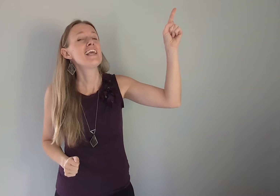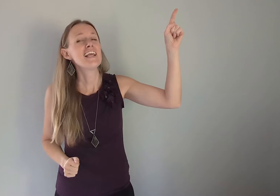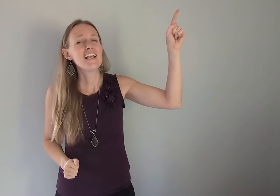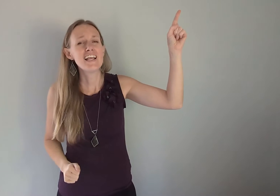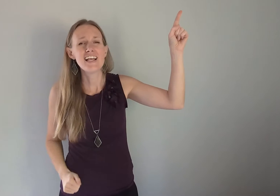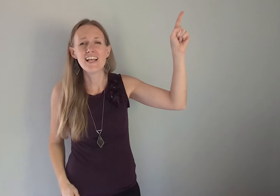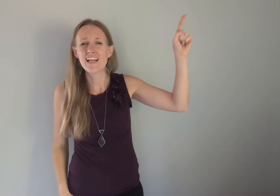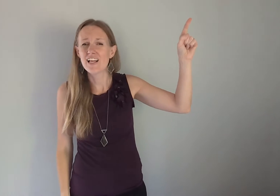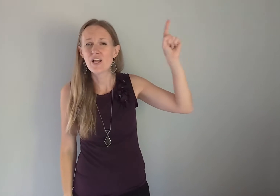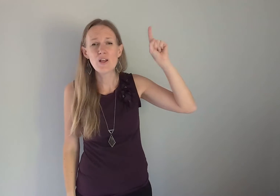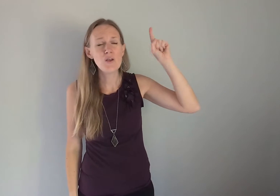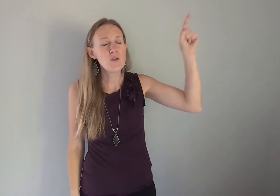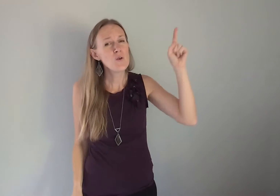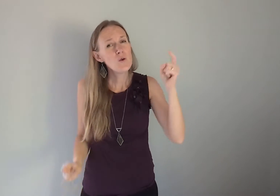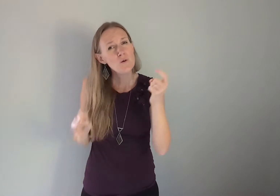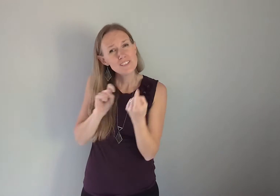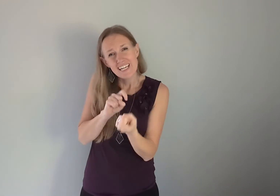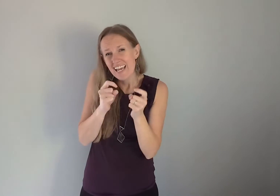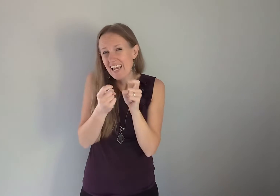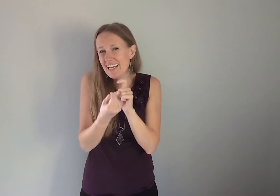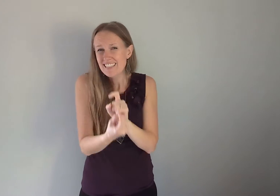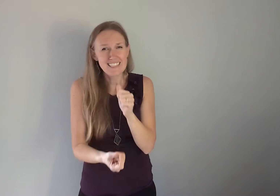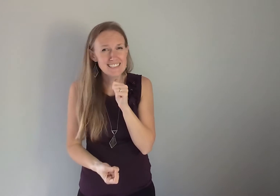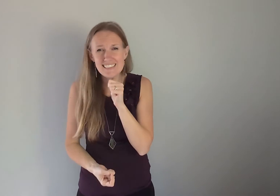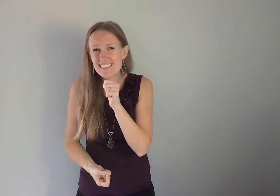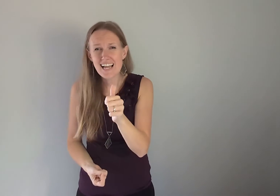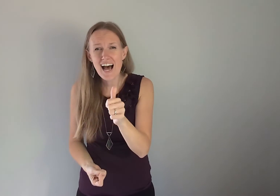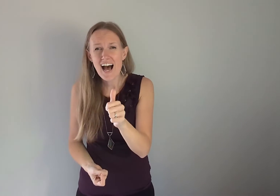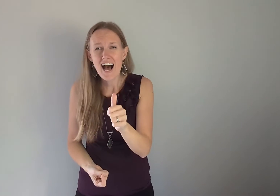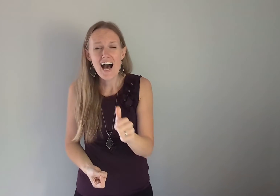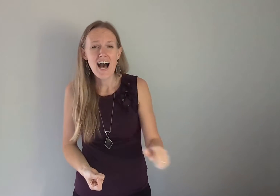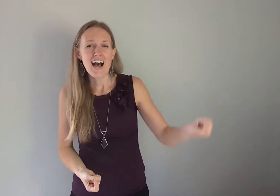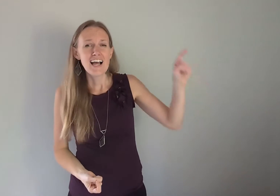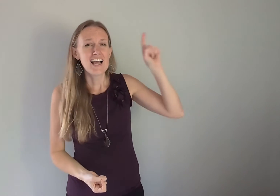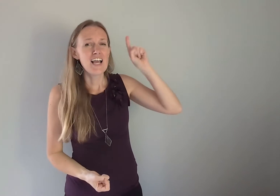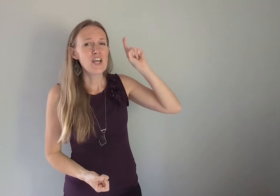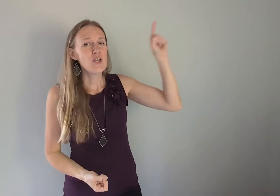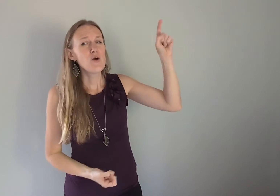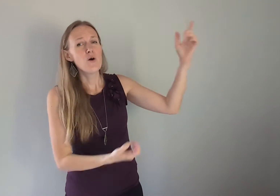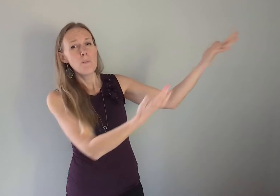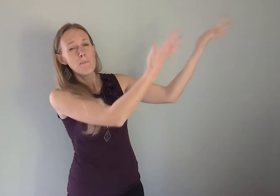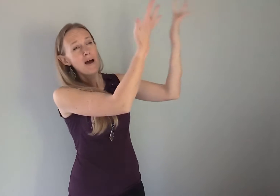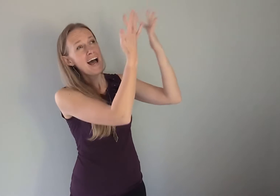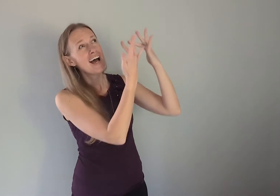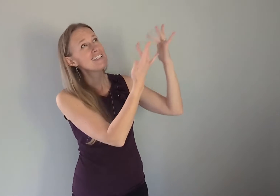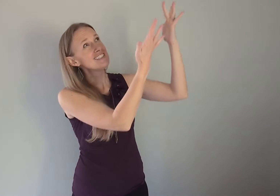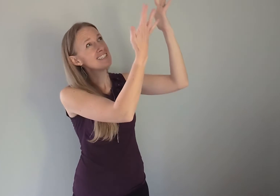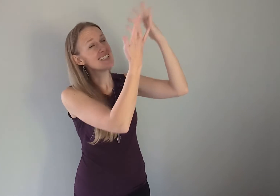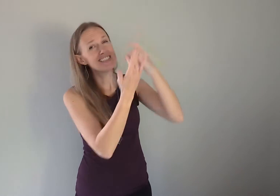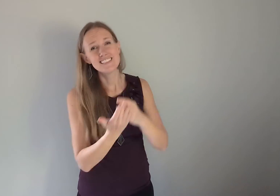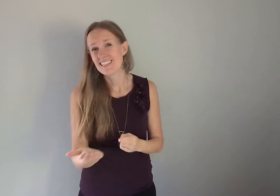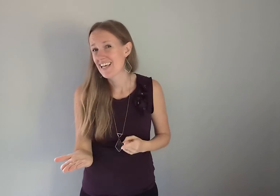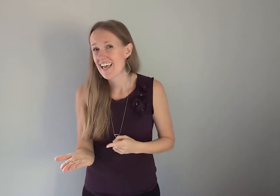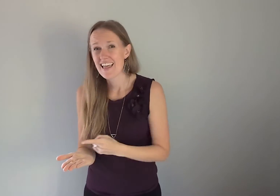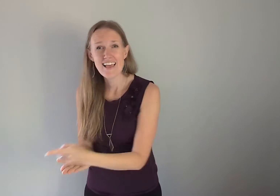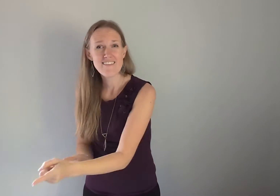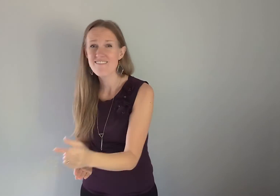thee. Thou changest not, thy compassions, they